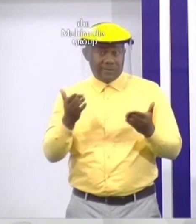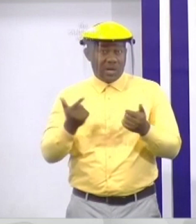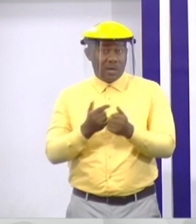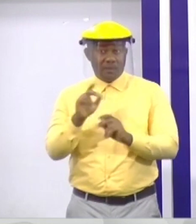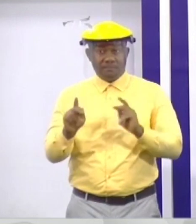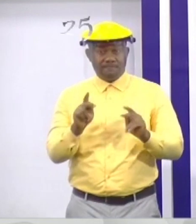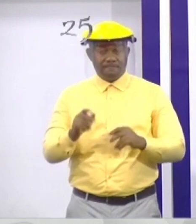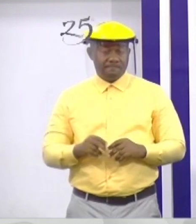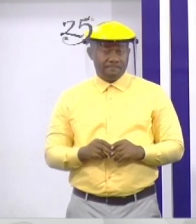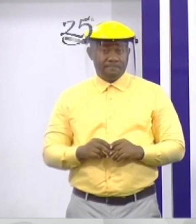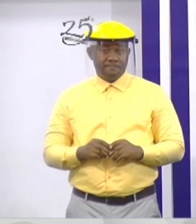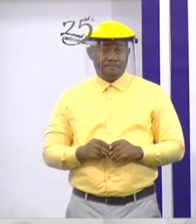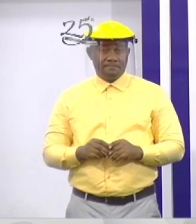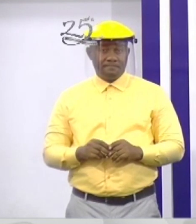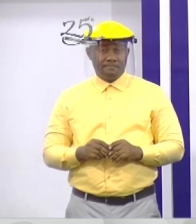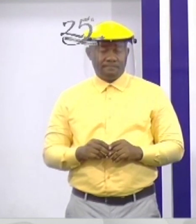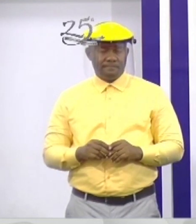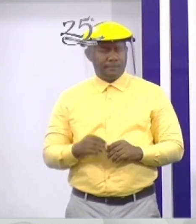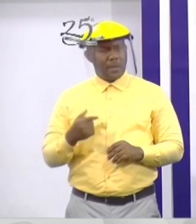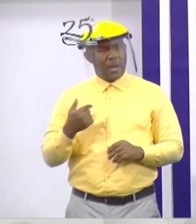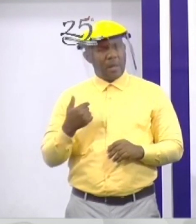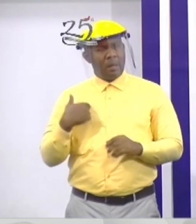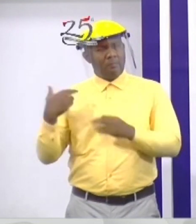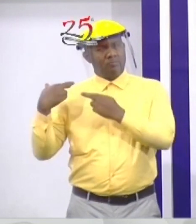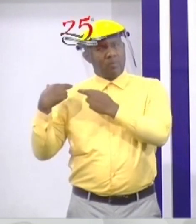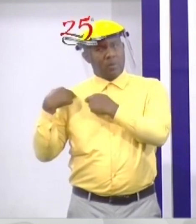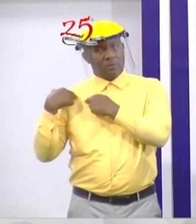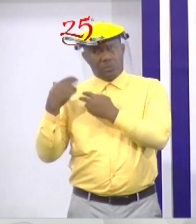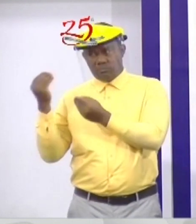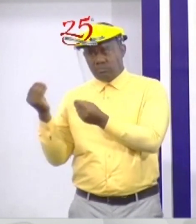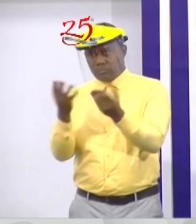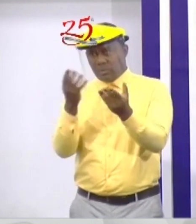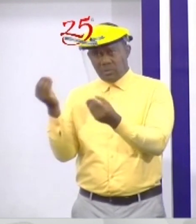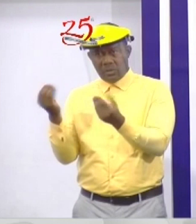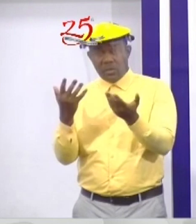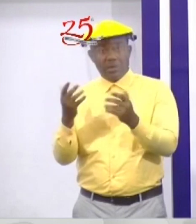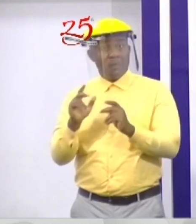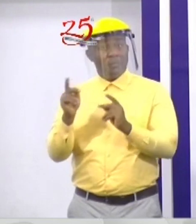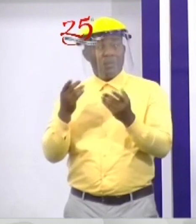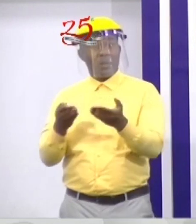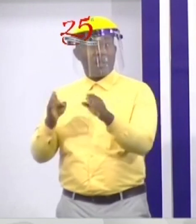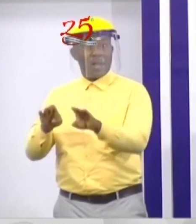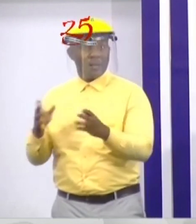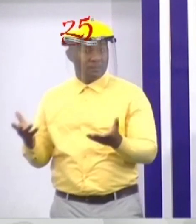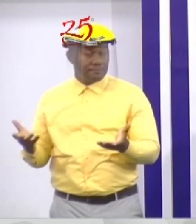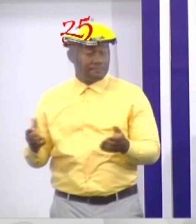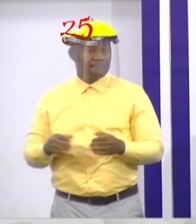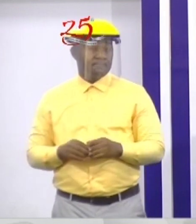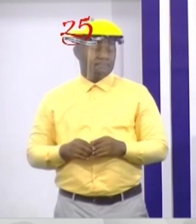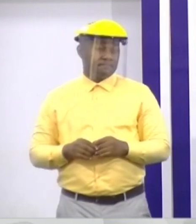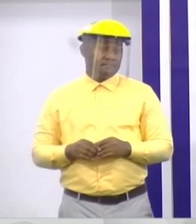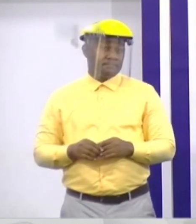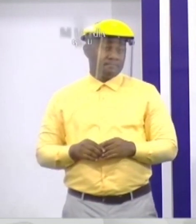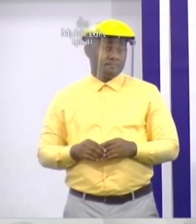Ghanaians, I have the responsibility to give updates on the death situation, the